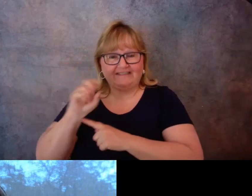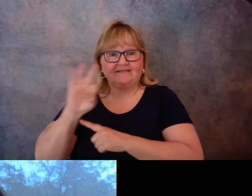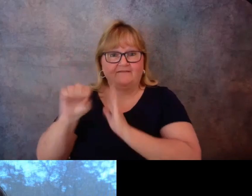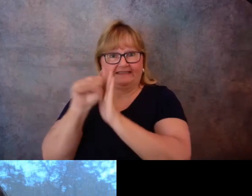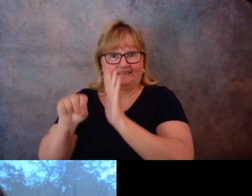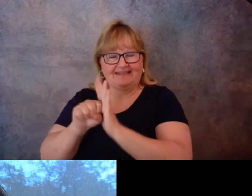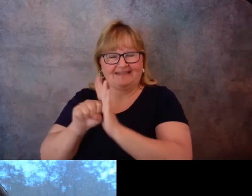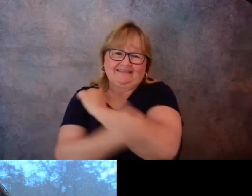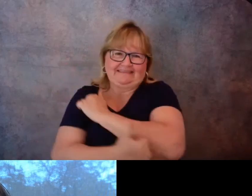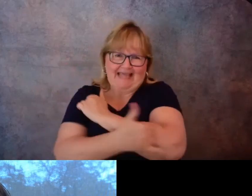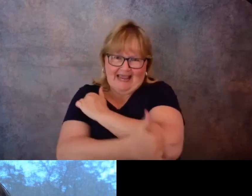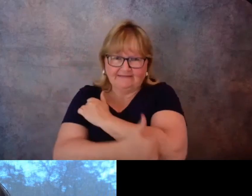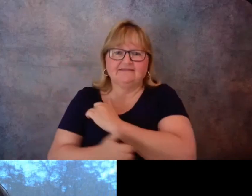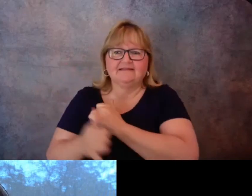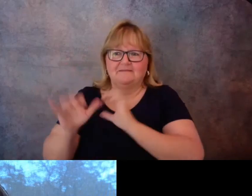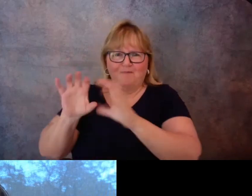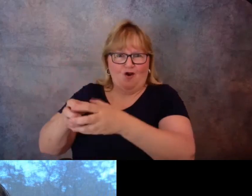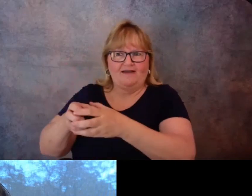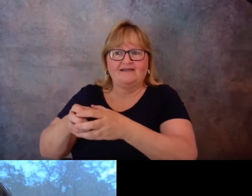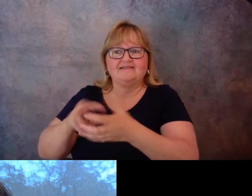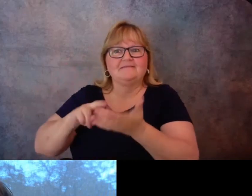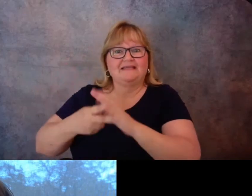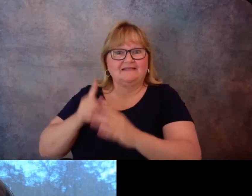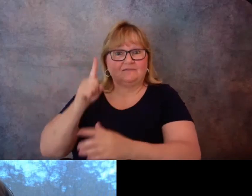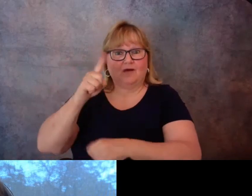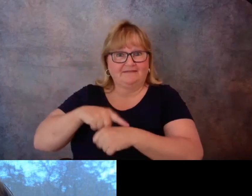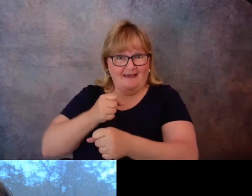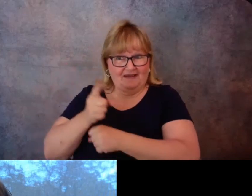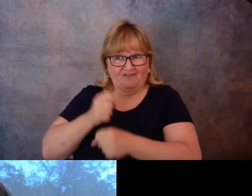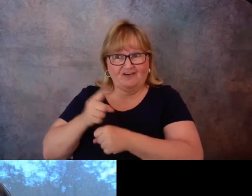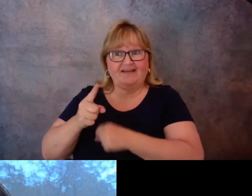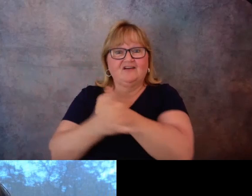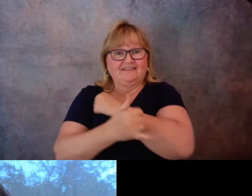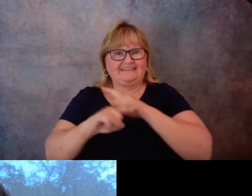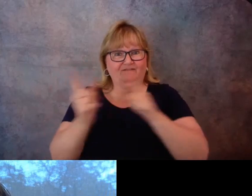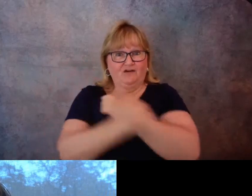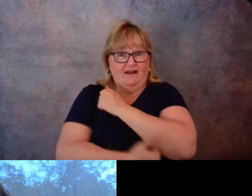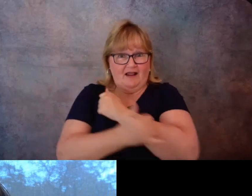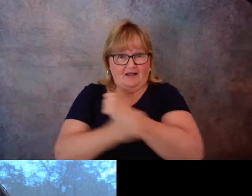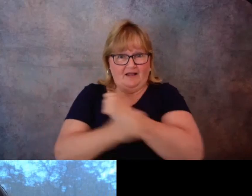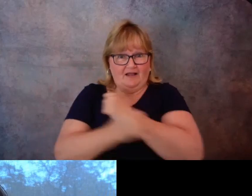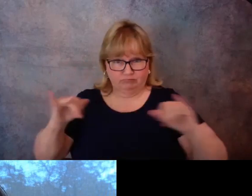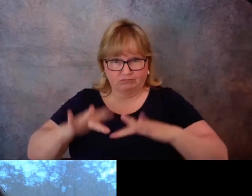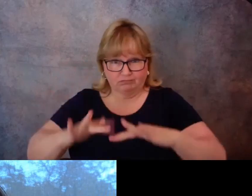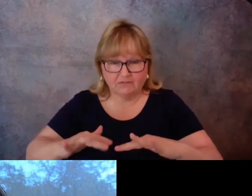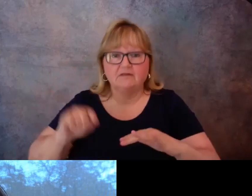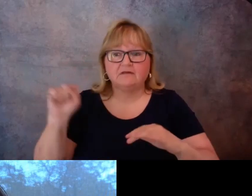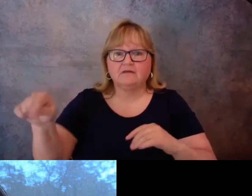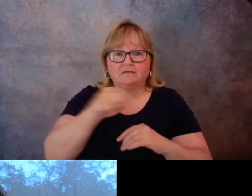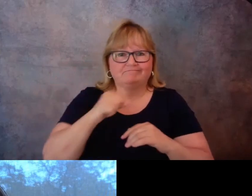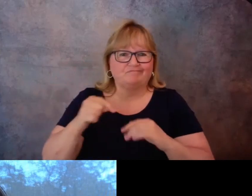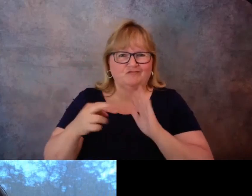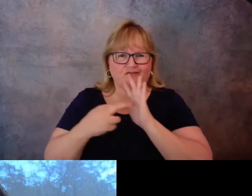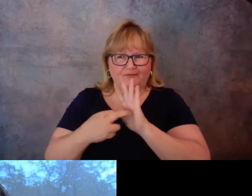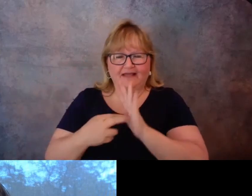the global community comes together once a year, the states, and they discuss topical issues